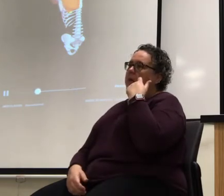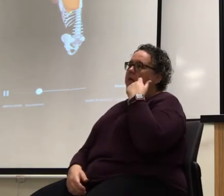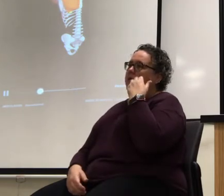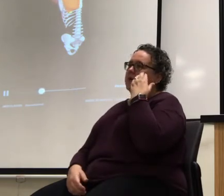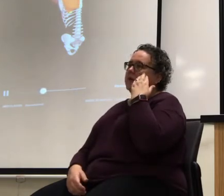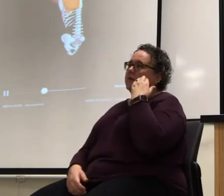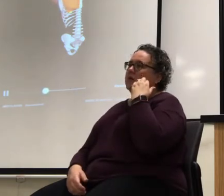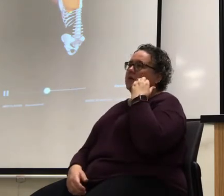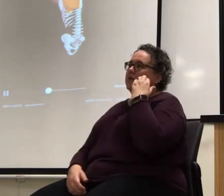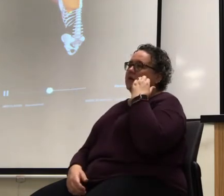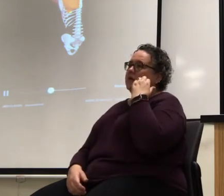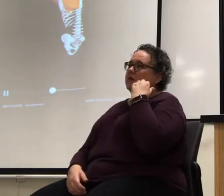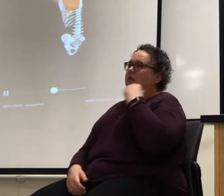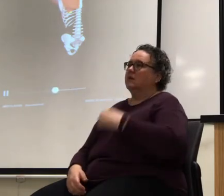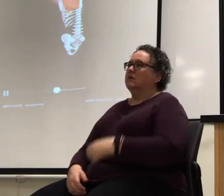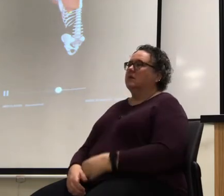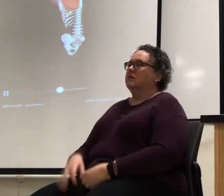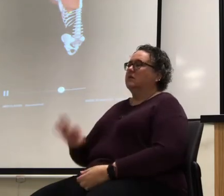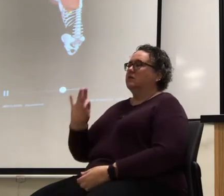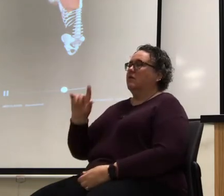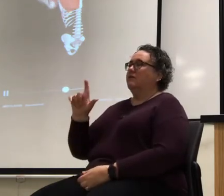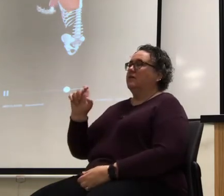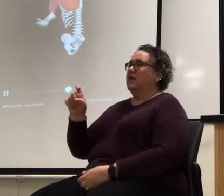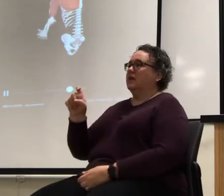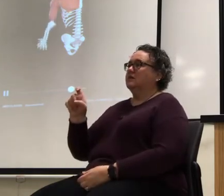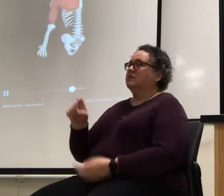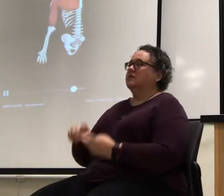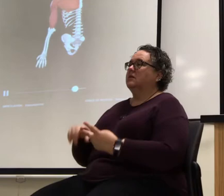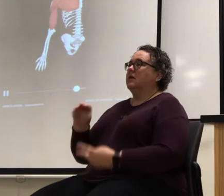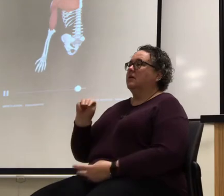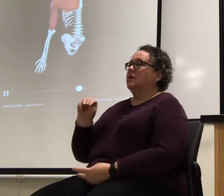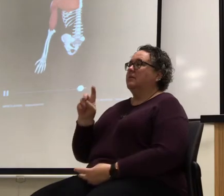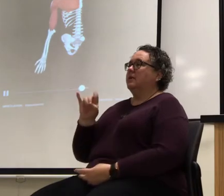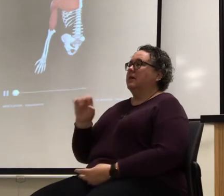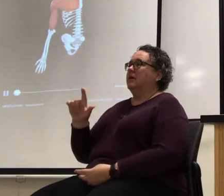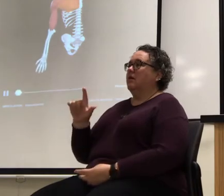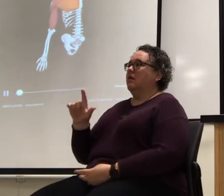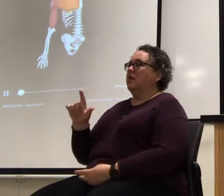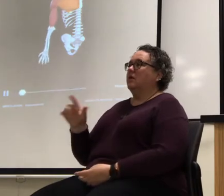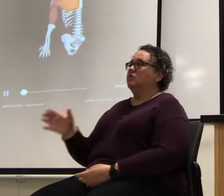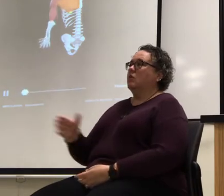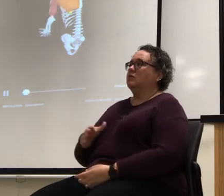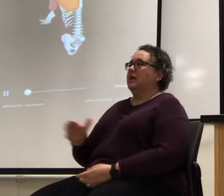So flex, medially rotate, transverse adduction.